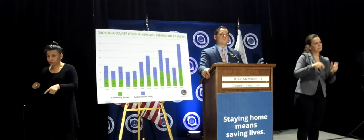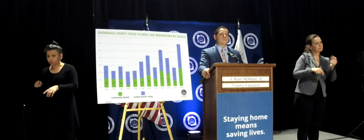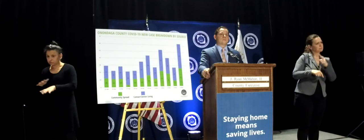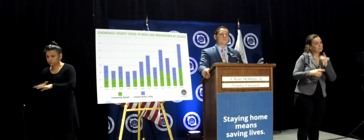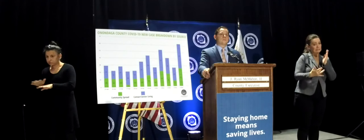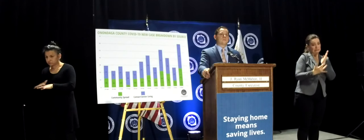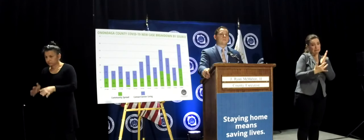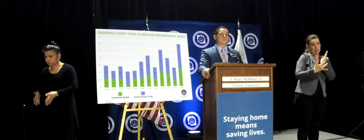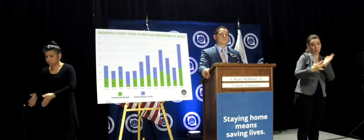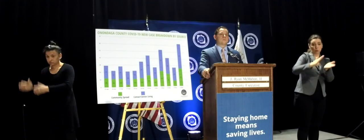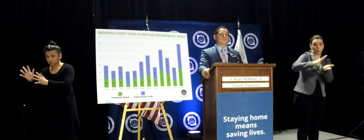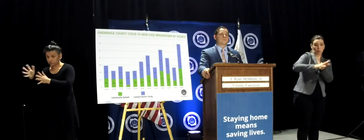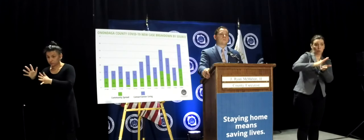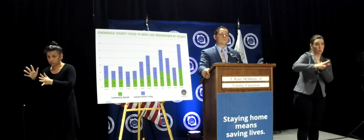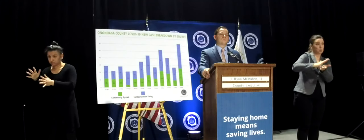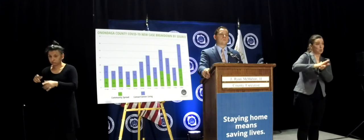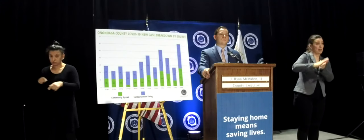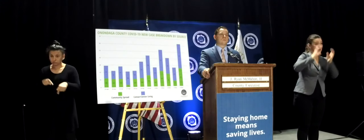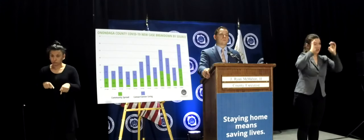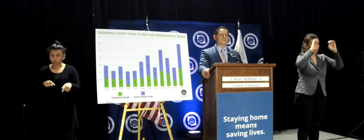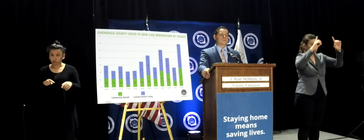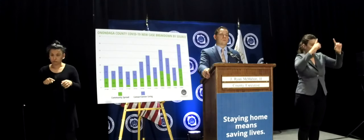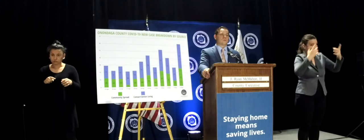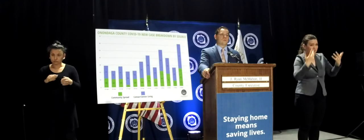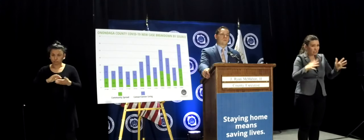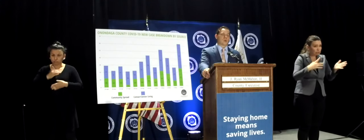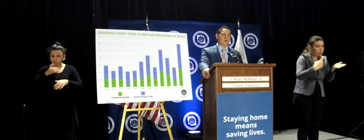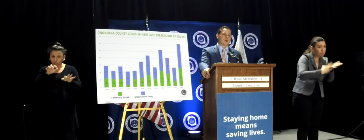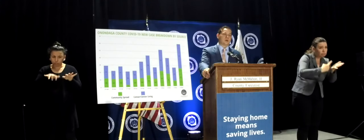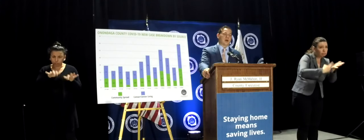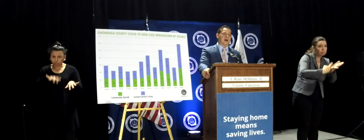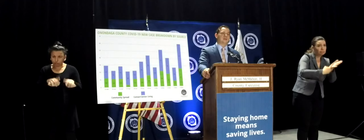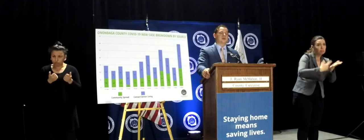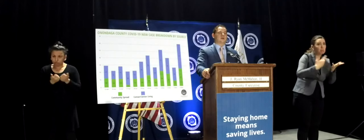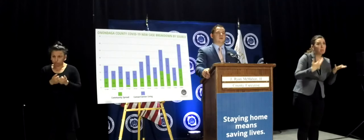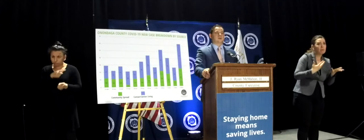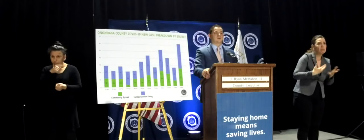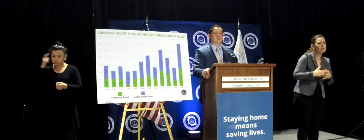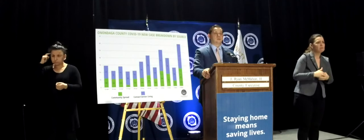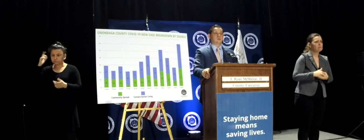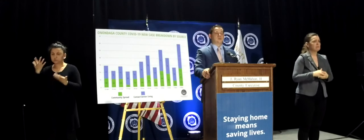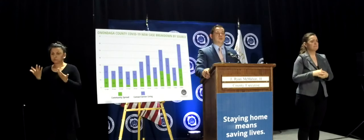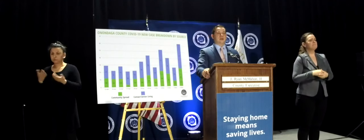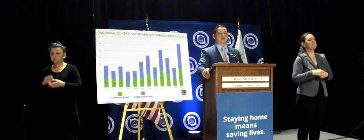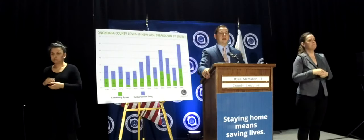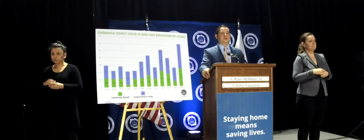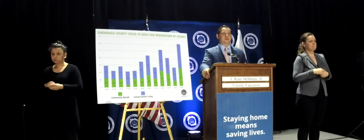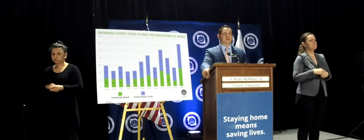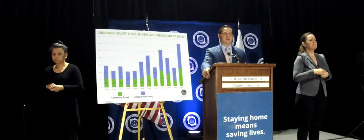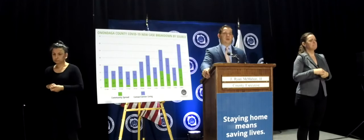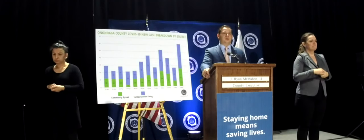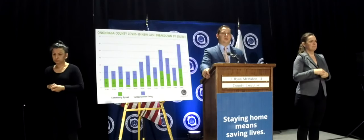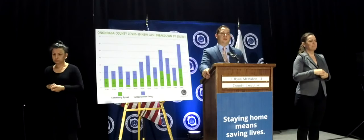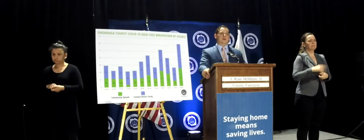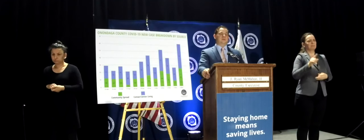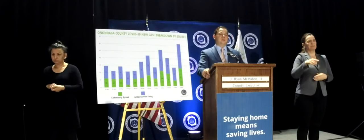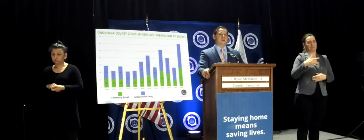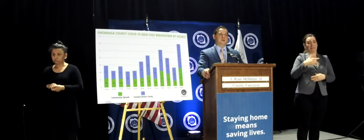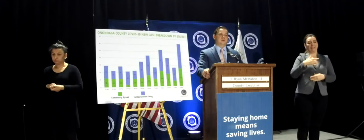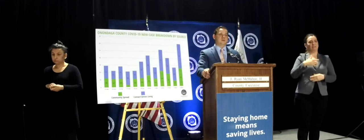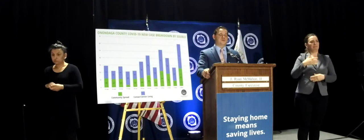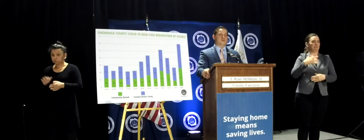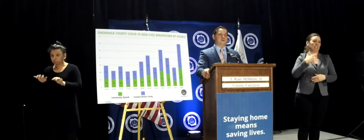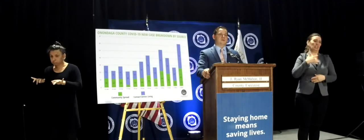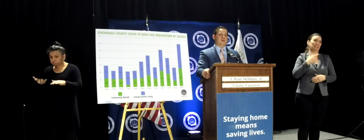What are your thoughts on that? Do you think that could be something we could see over the course of the next few years? Yeah, I think using technology is good.